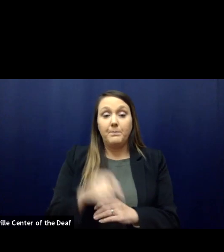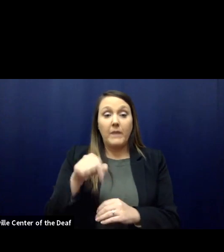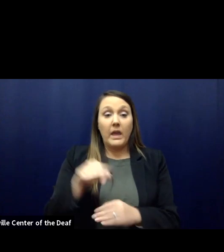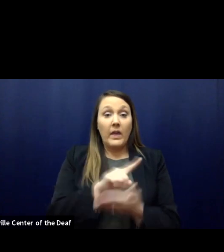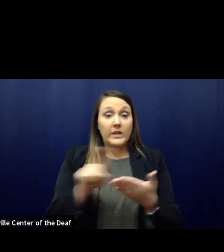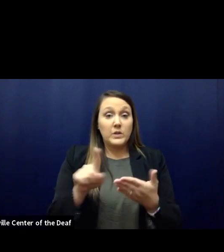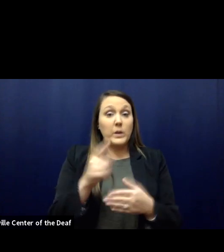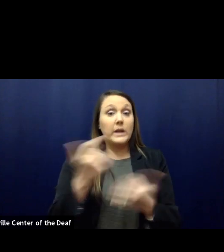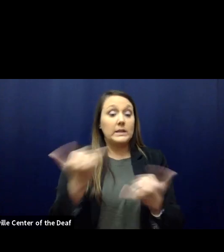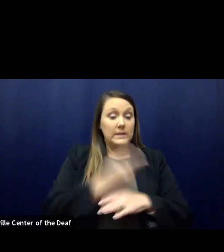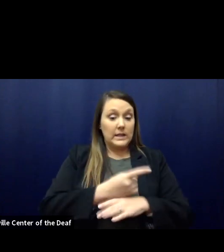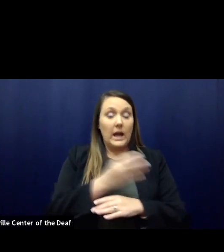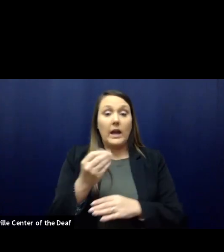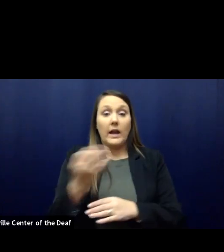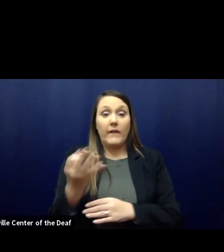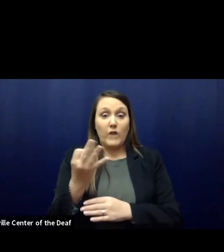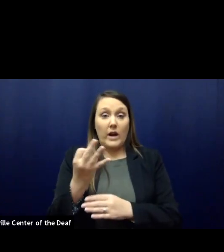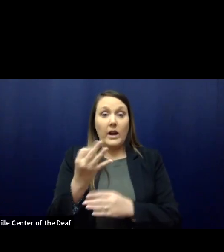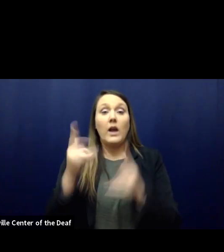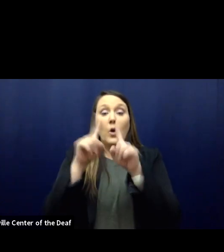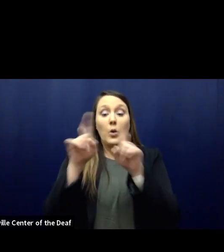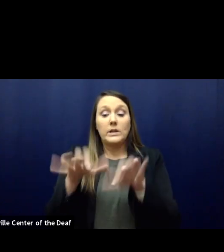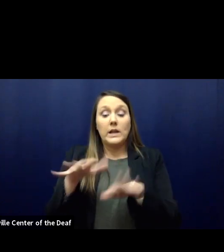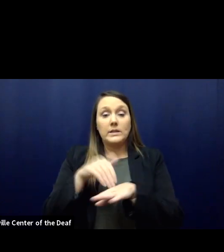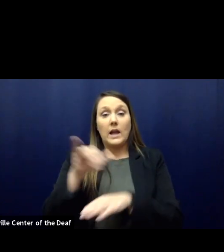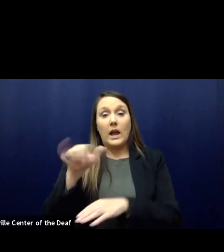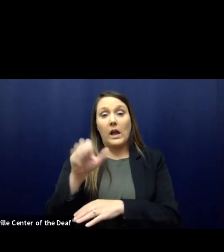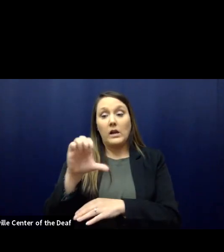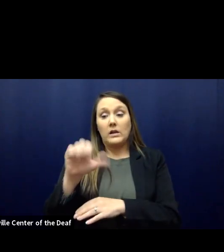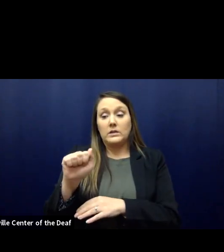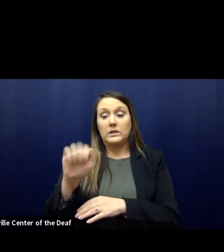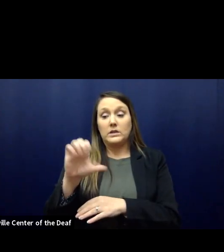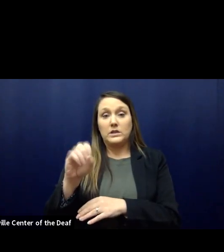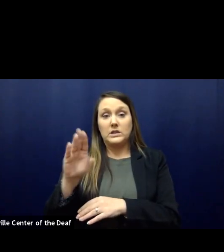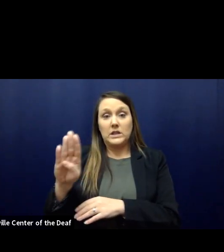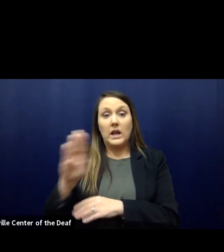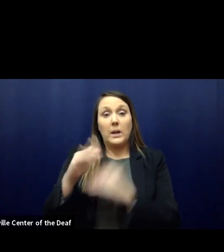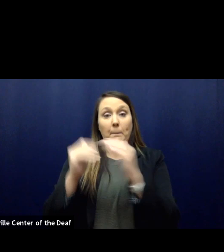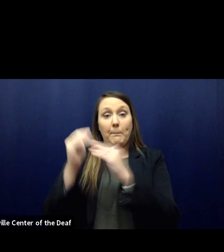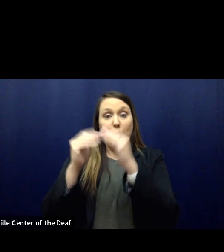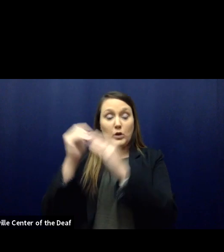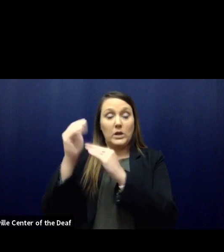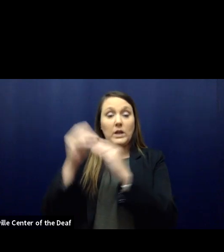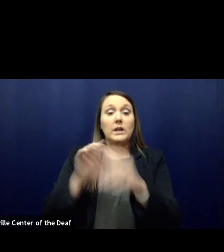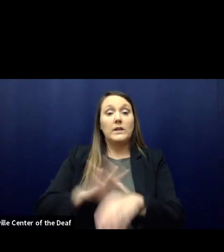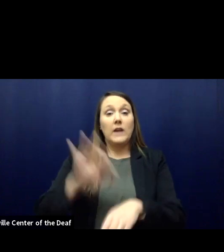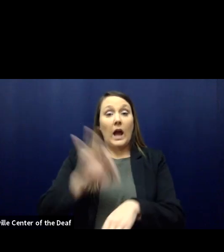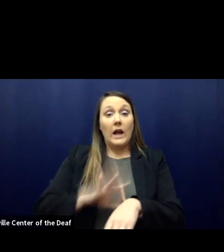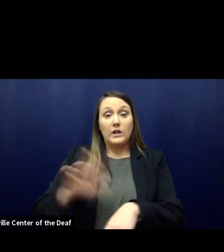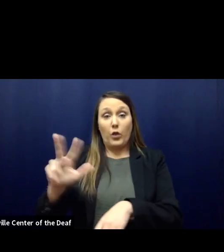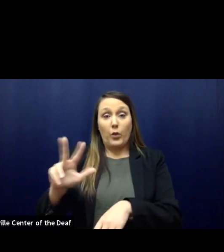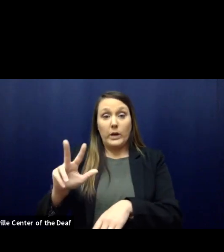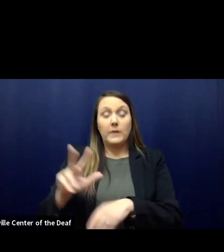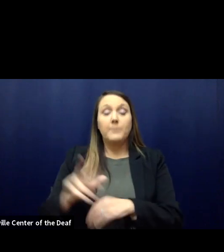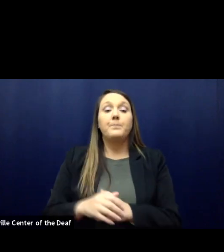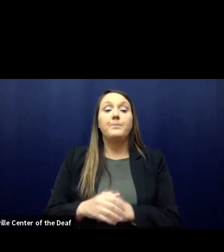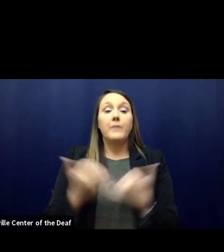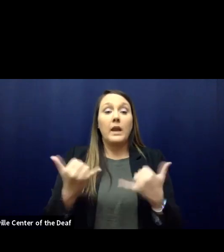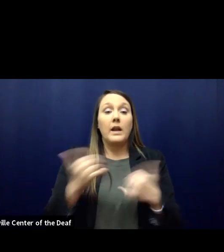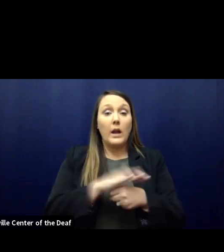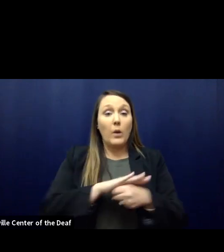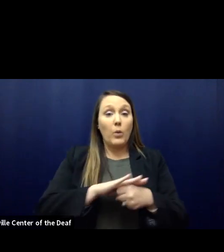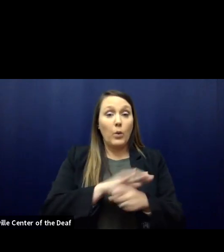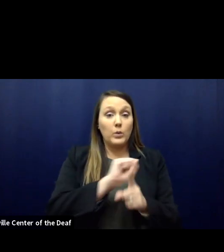Friday, we continue testing at the Jacob Building in Chowhowie Park from 9 a.m. to 3 p.m. And now we'll move on to the local